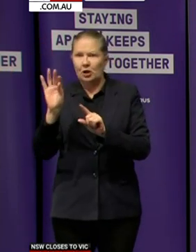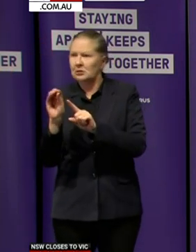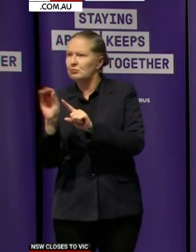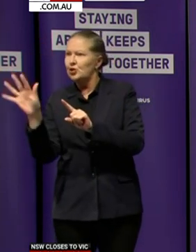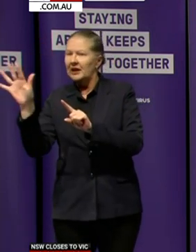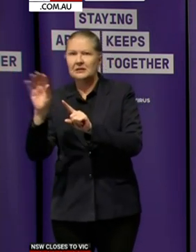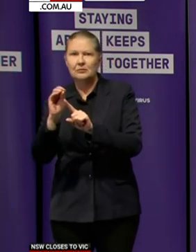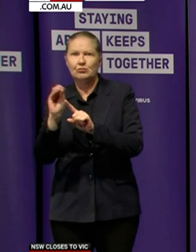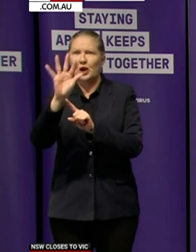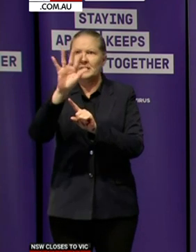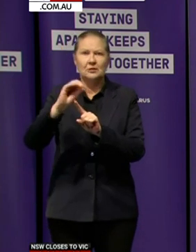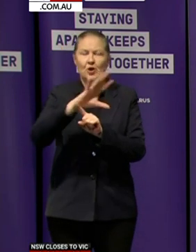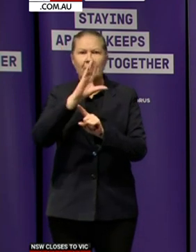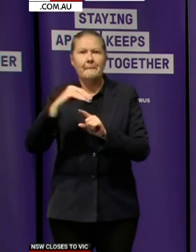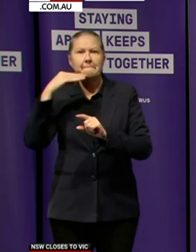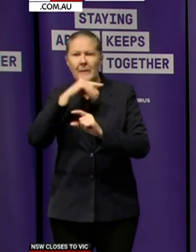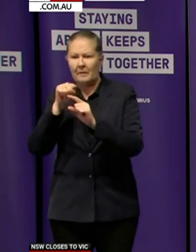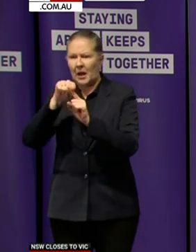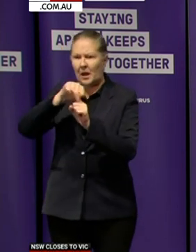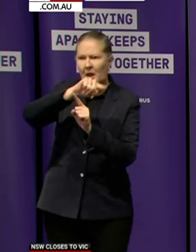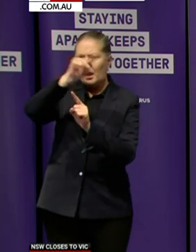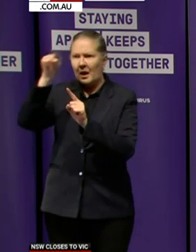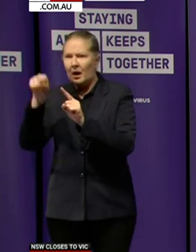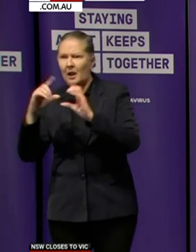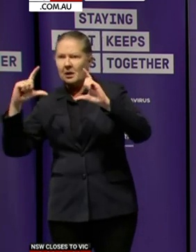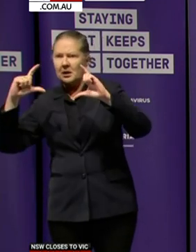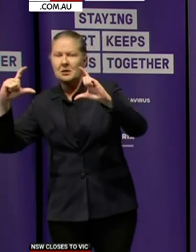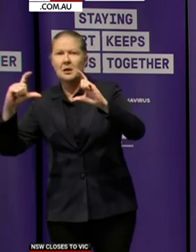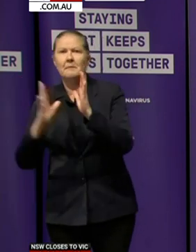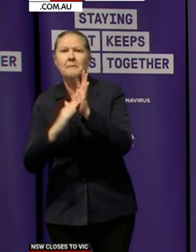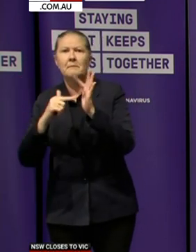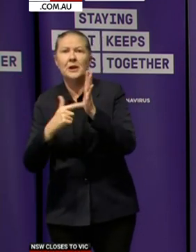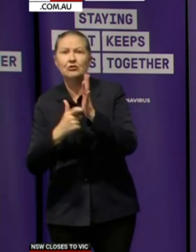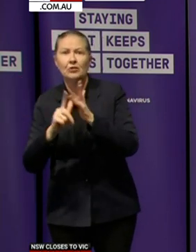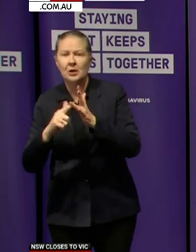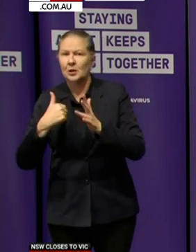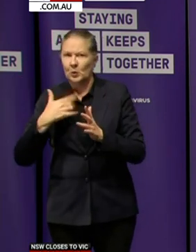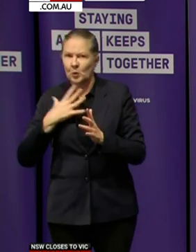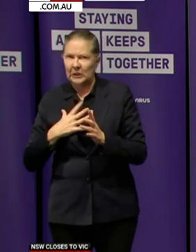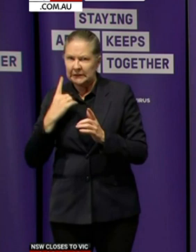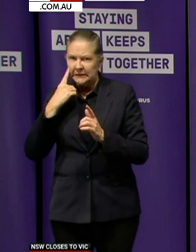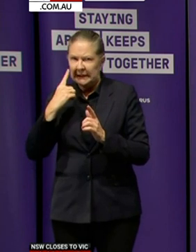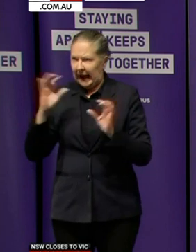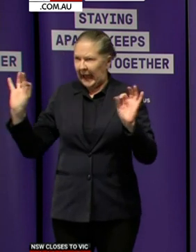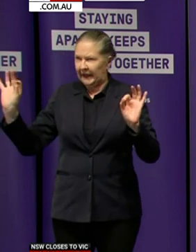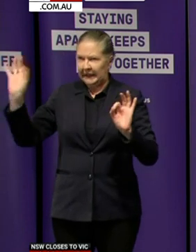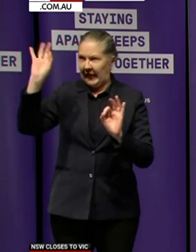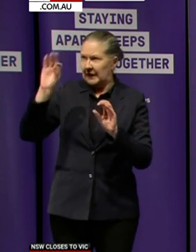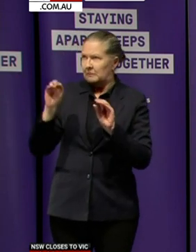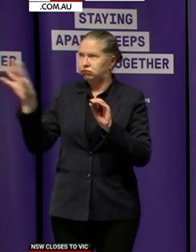not see large outbreaks or additional cases in regional Victoria. In terms